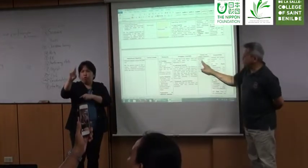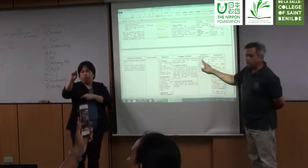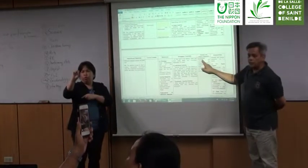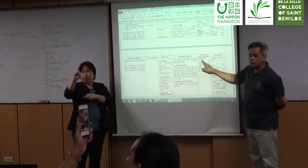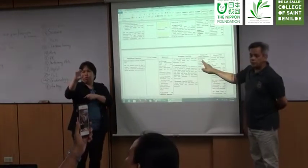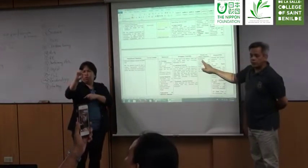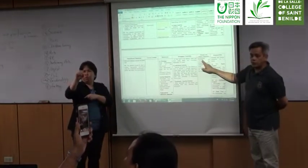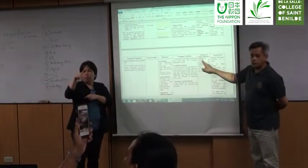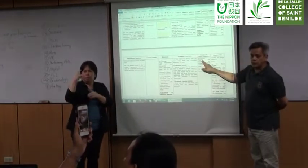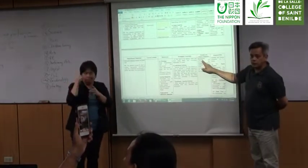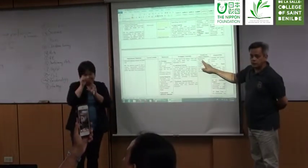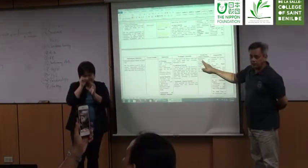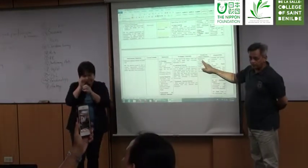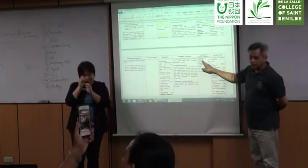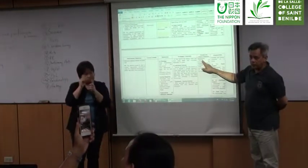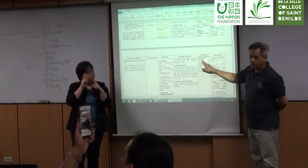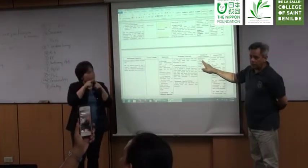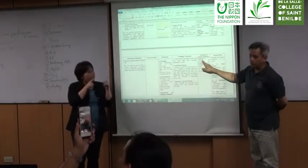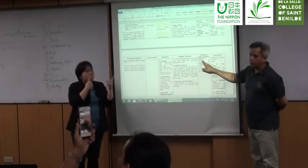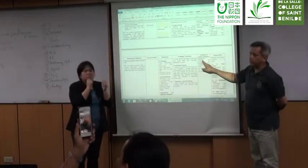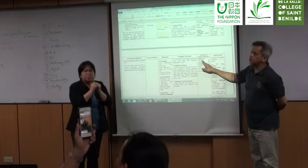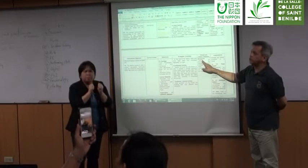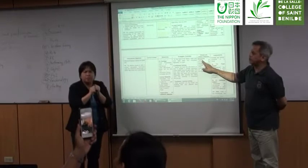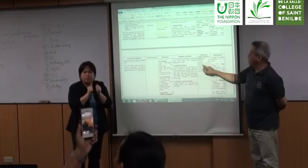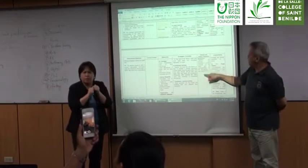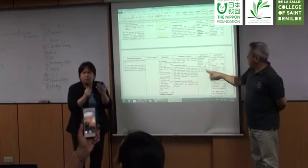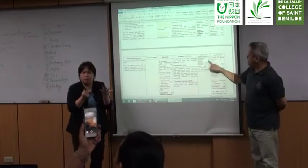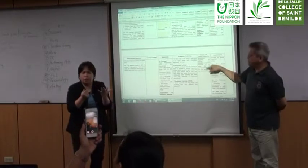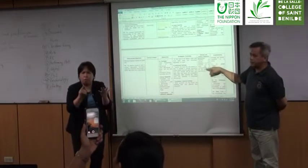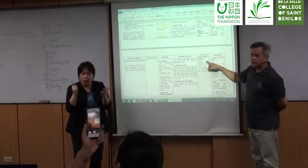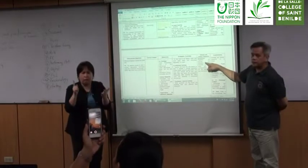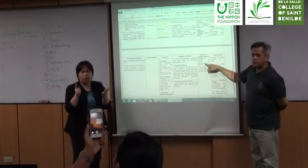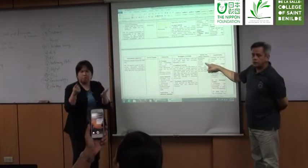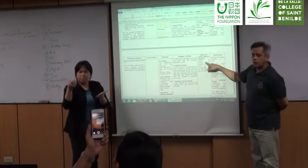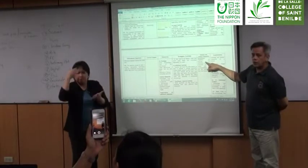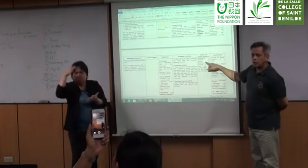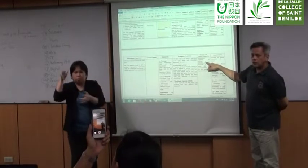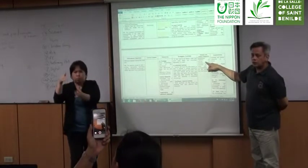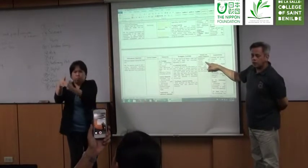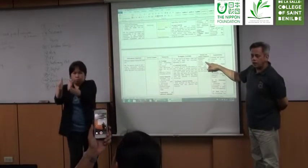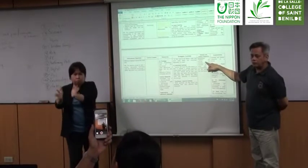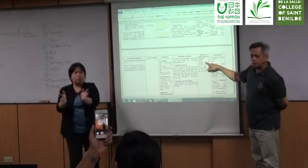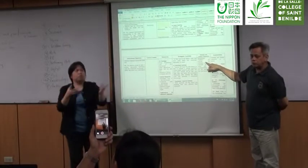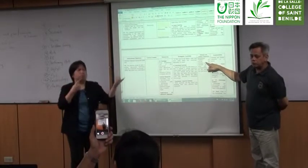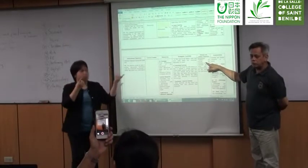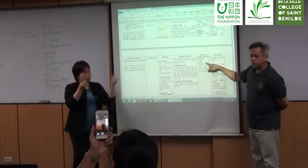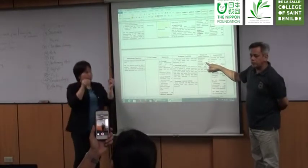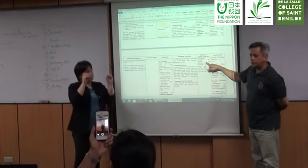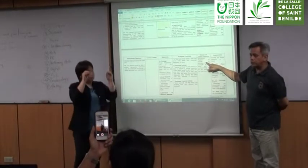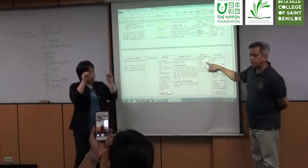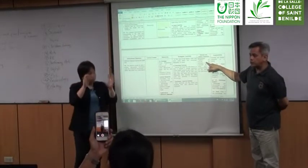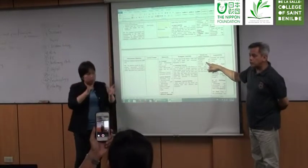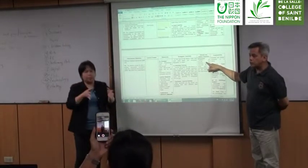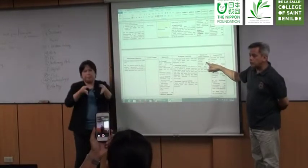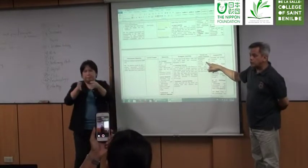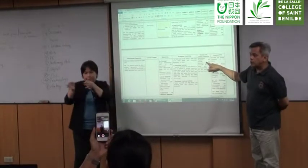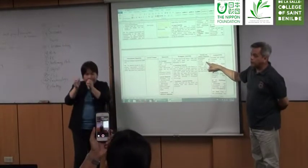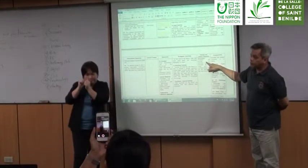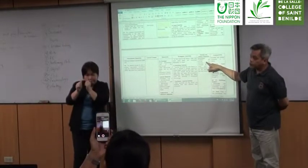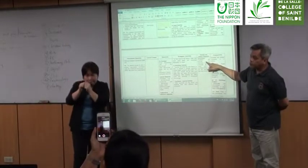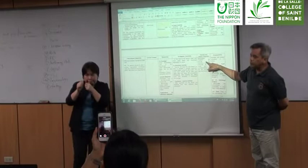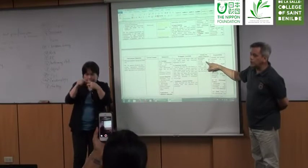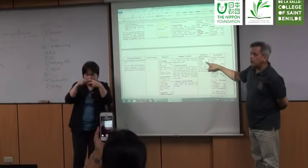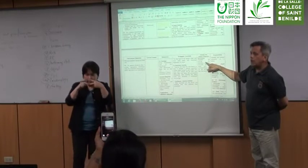know what the meaning of microscopy or given the compound microscope. This is the time that we talk about the meaning of the microscope